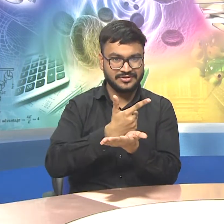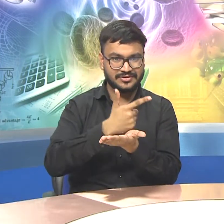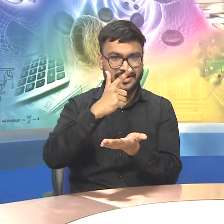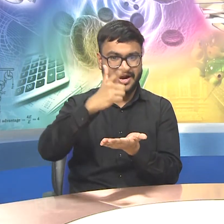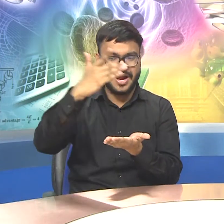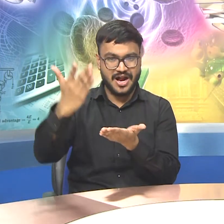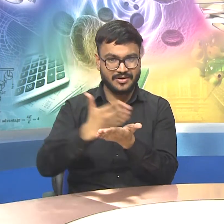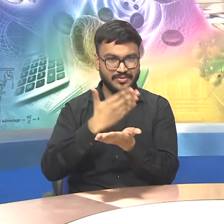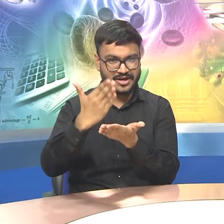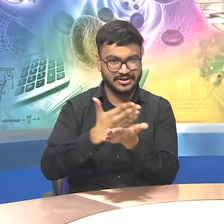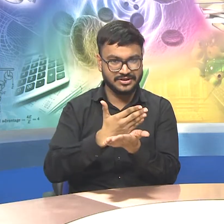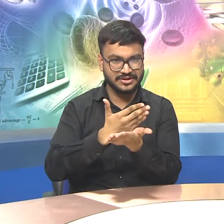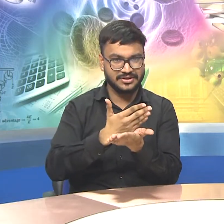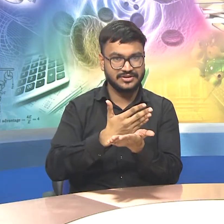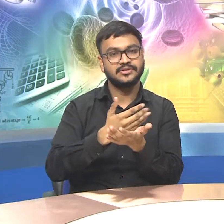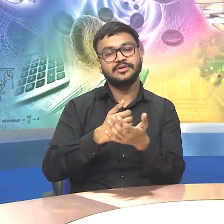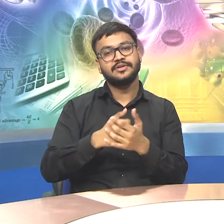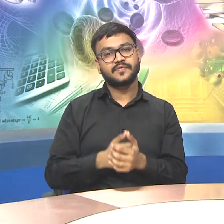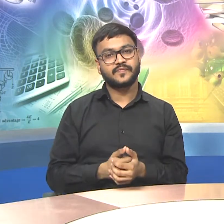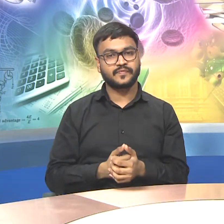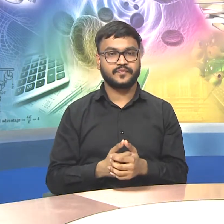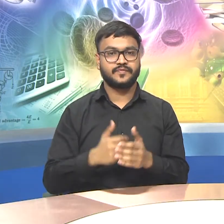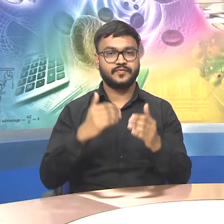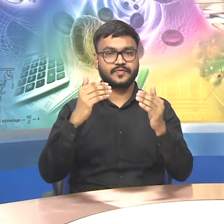Next is lesson.